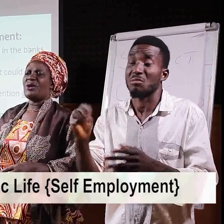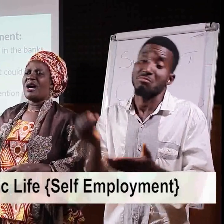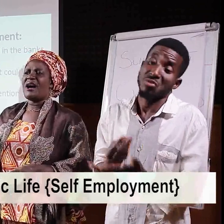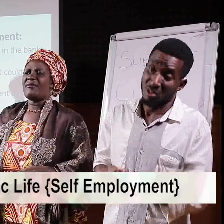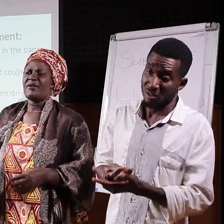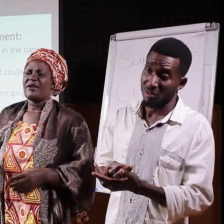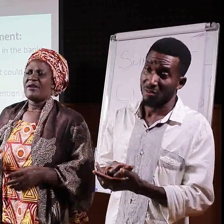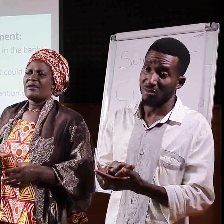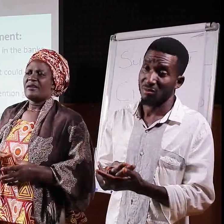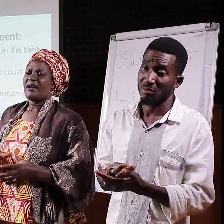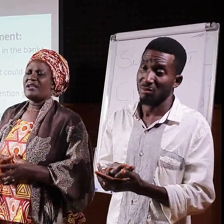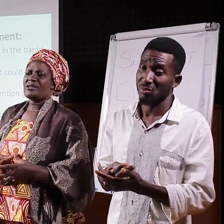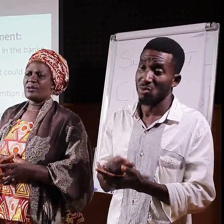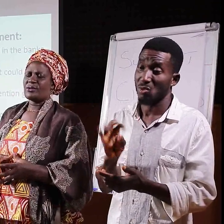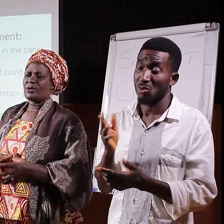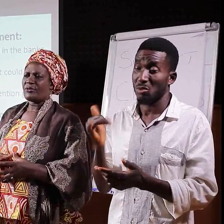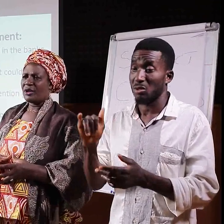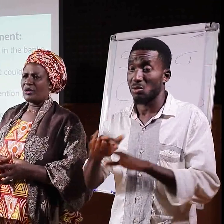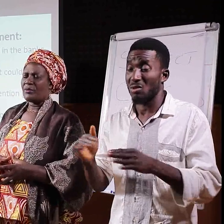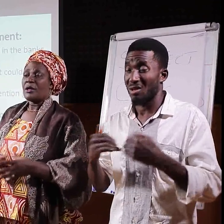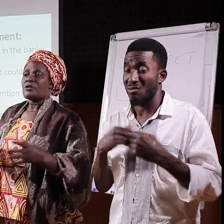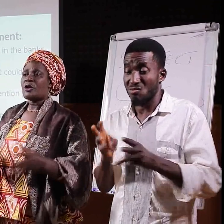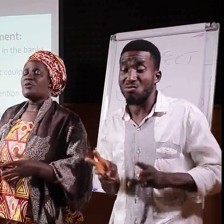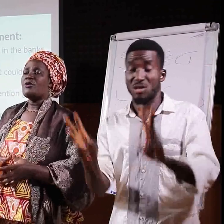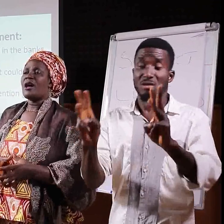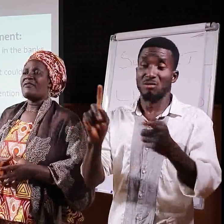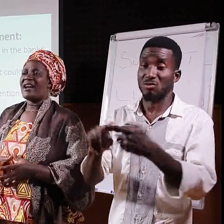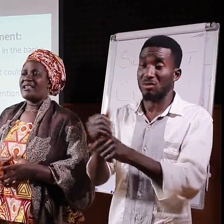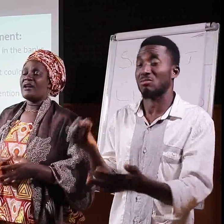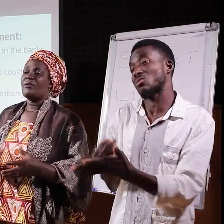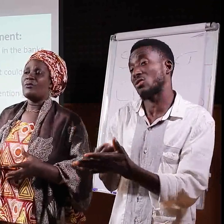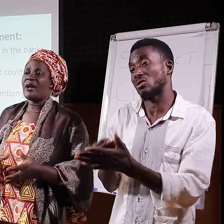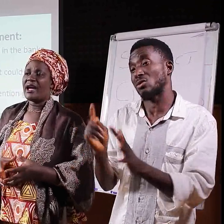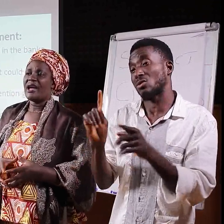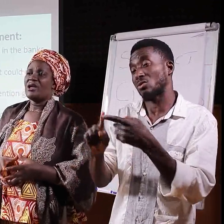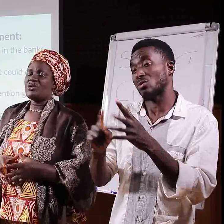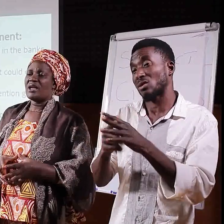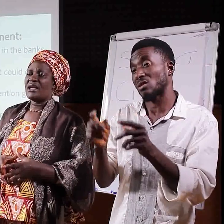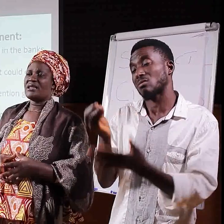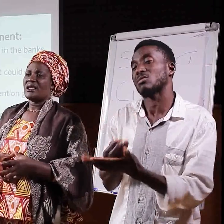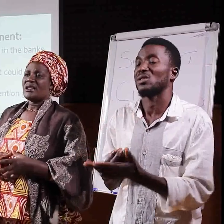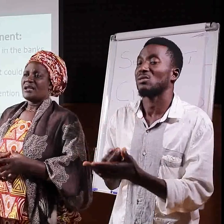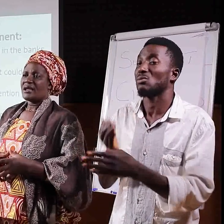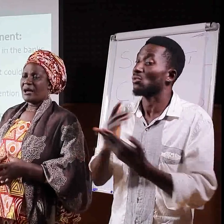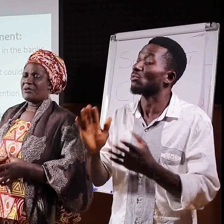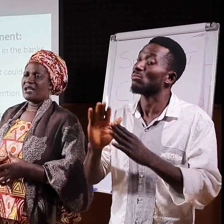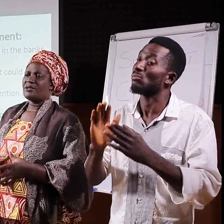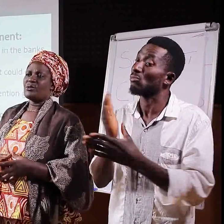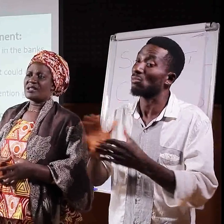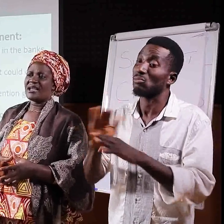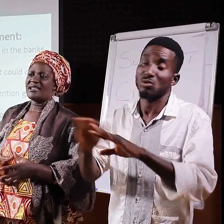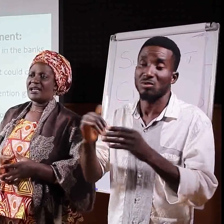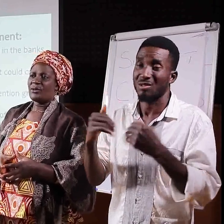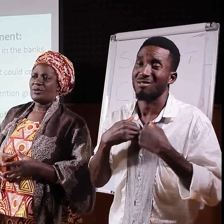they do not have any source of income. Some do not have idea on where to get capital